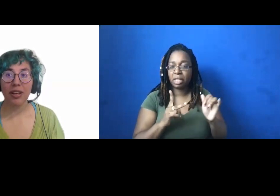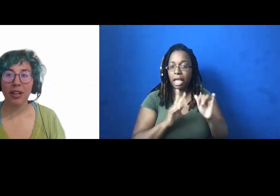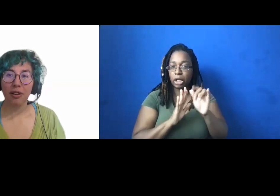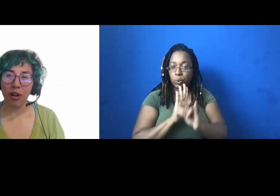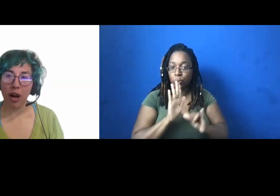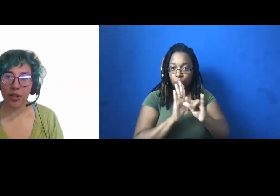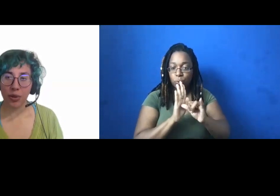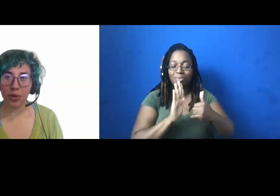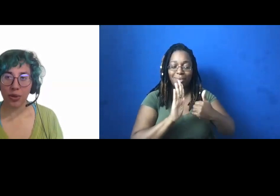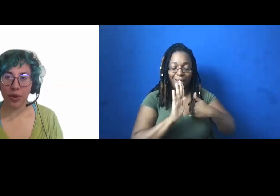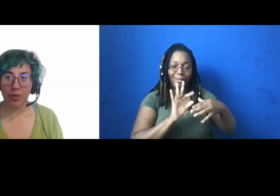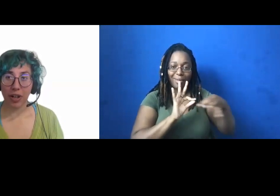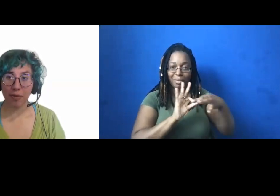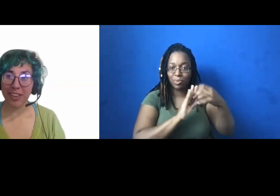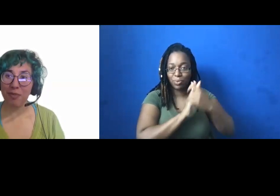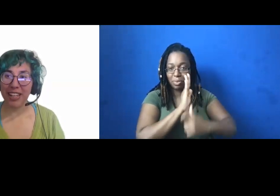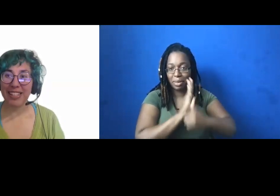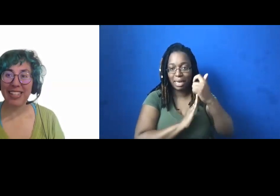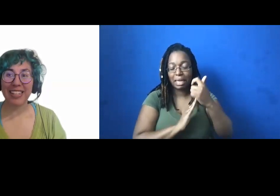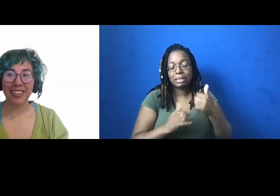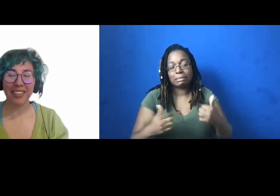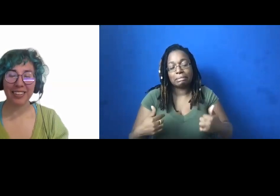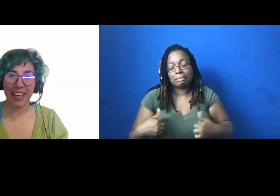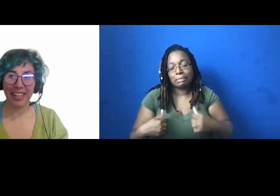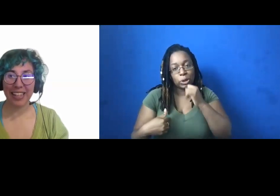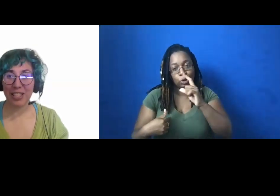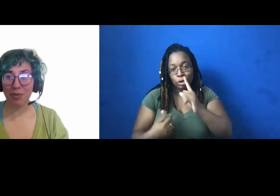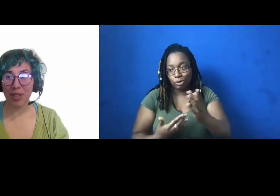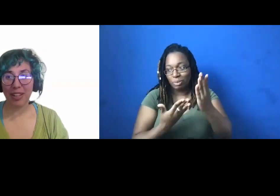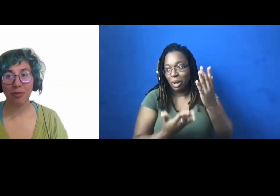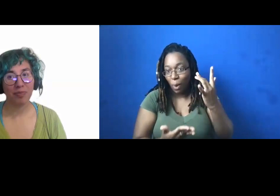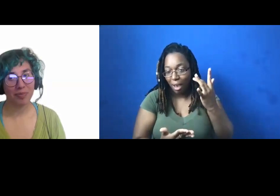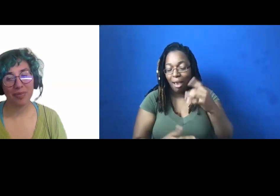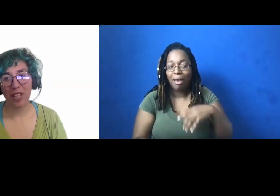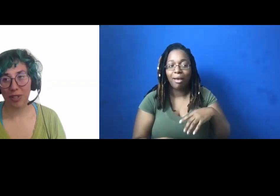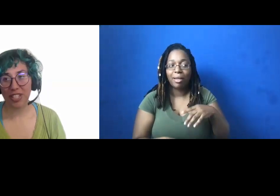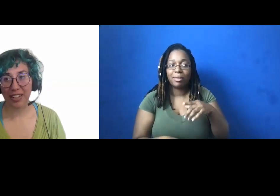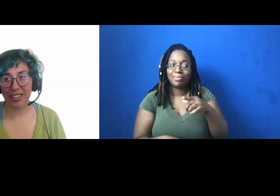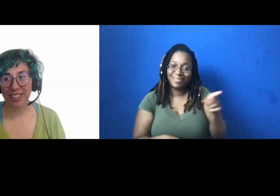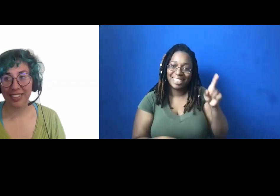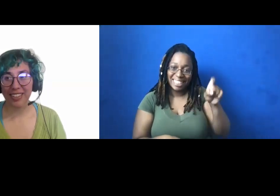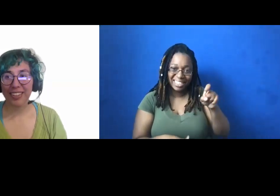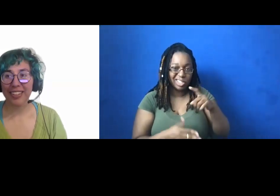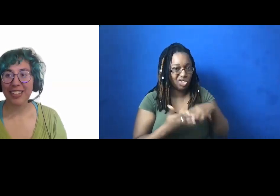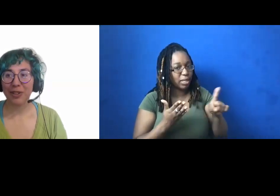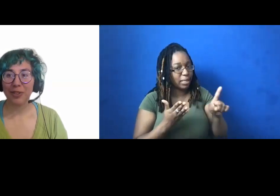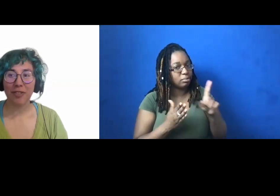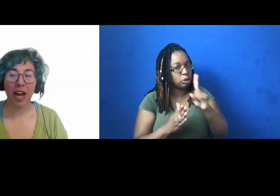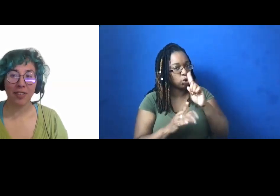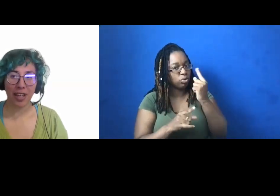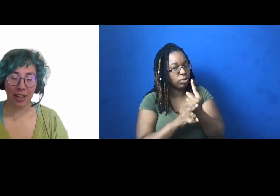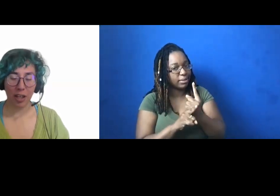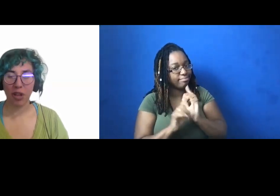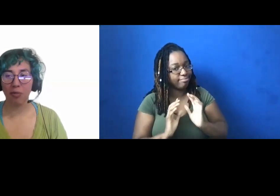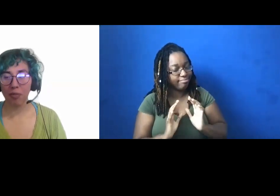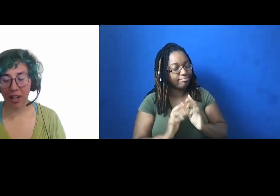captions. I don't always recommend them because they need to be double checked. So if you